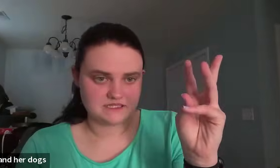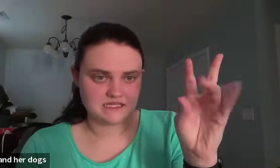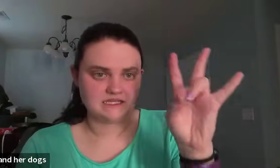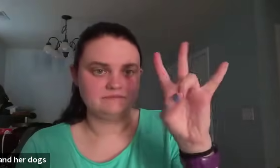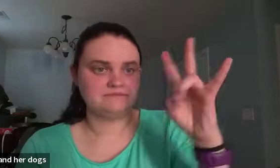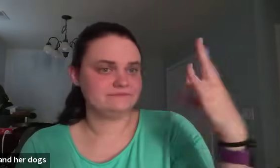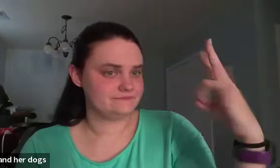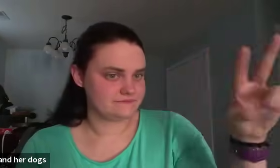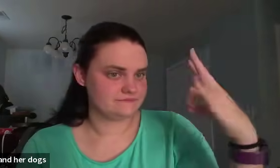17